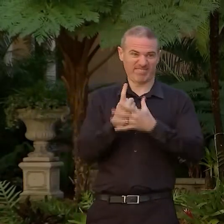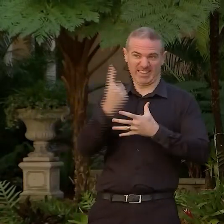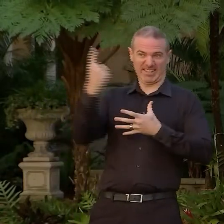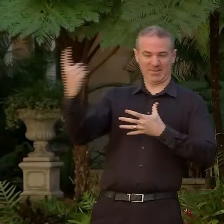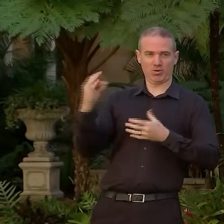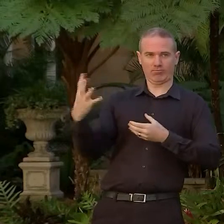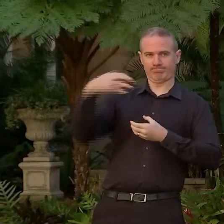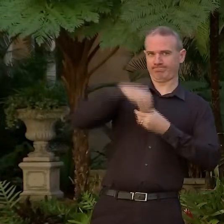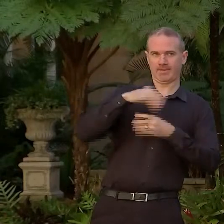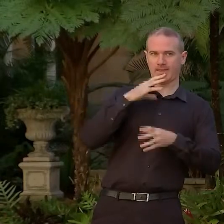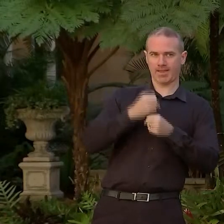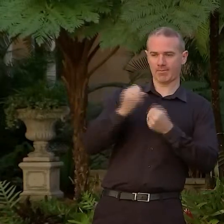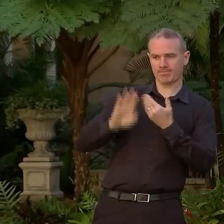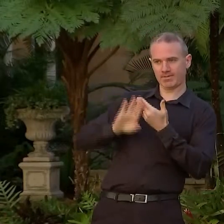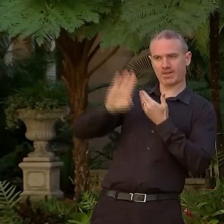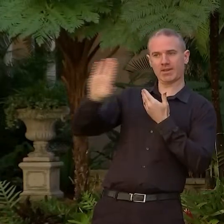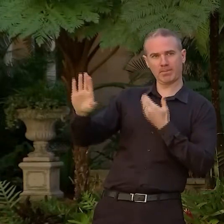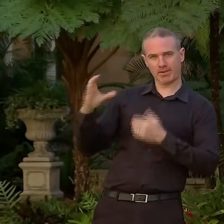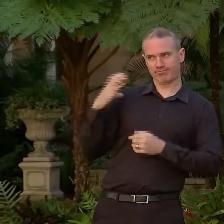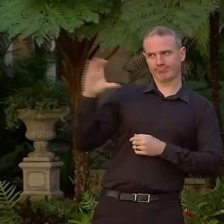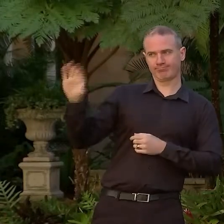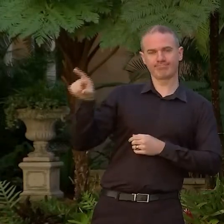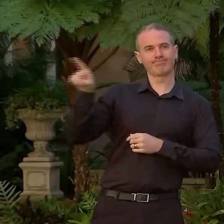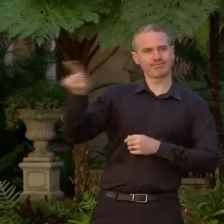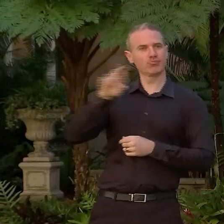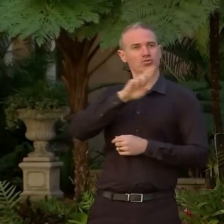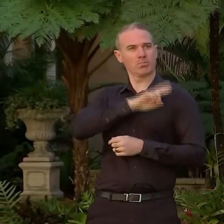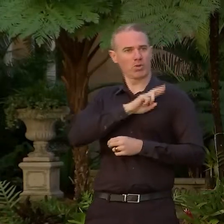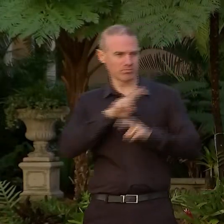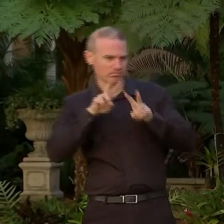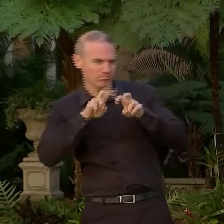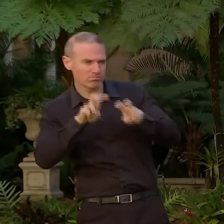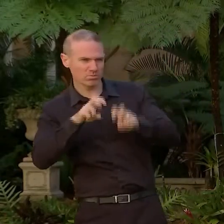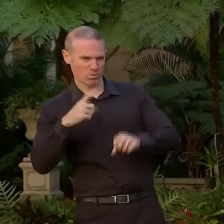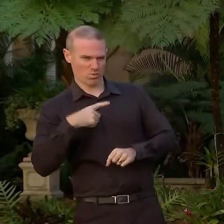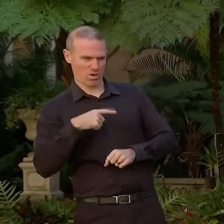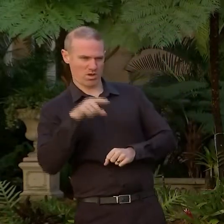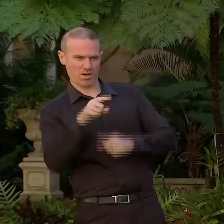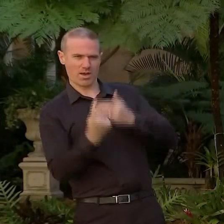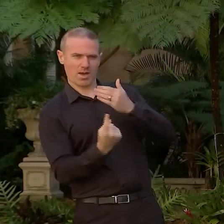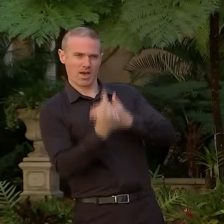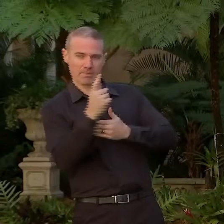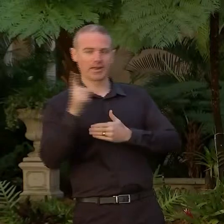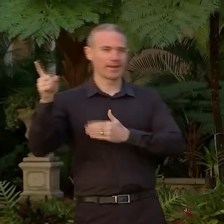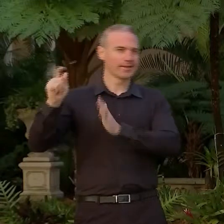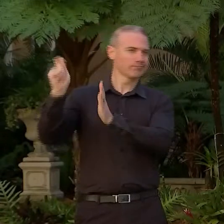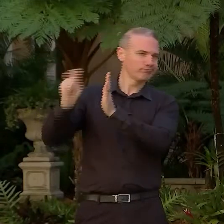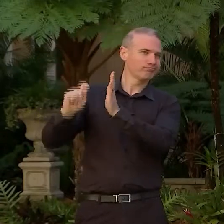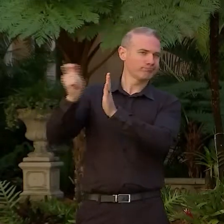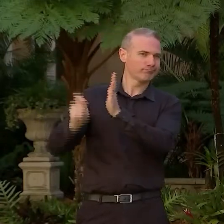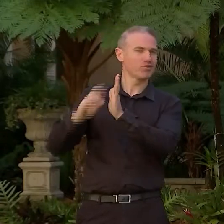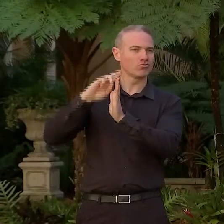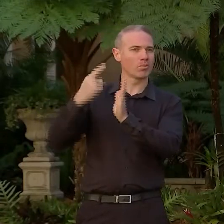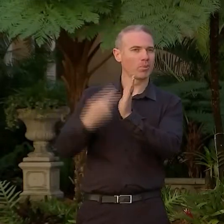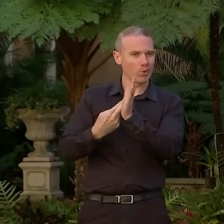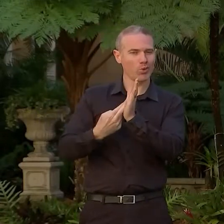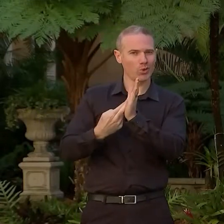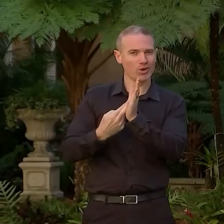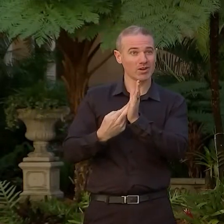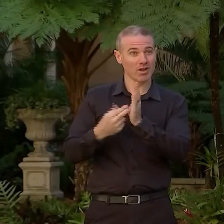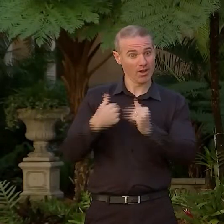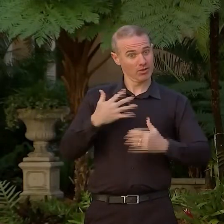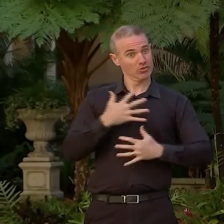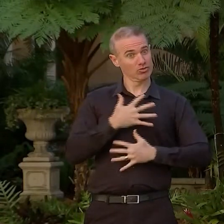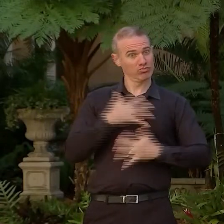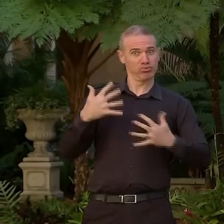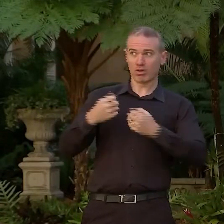simply became aware this morning that there was an extension being sought. I'm not surprised. You think of the disruption that's happening across